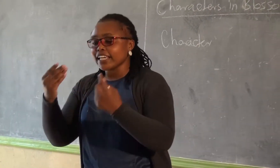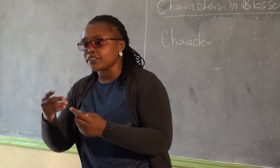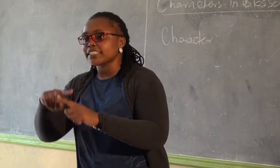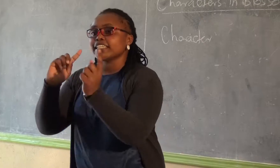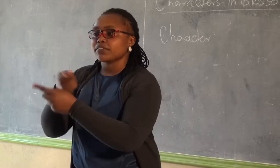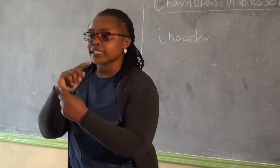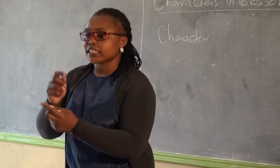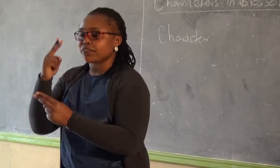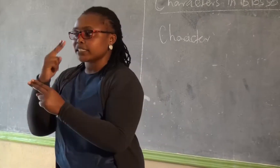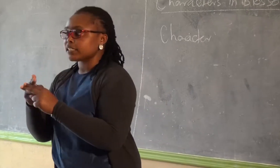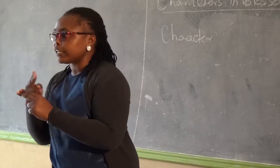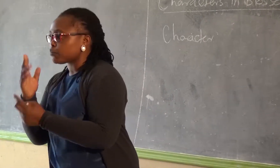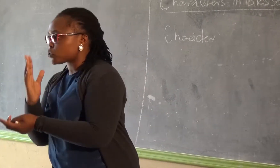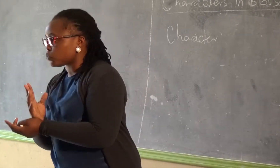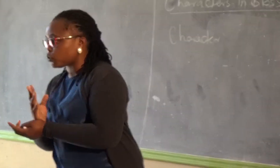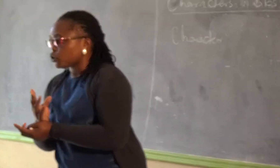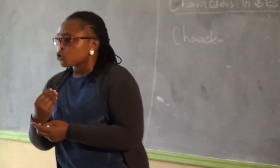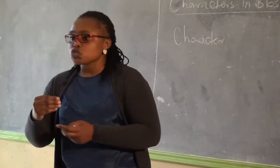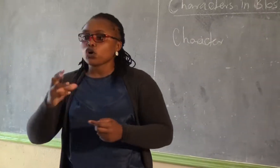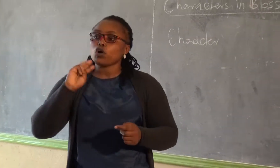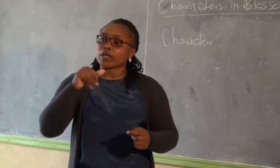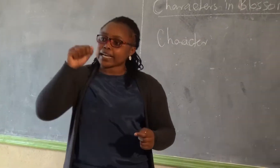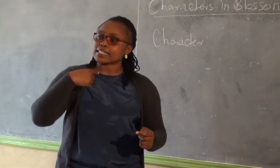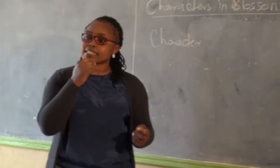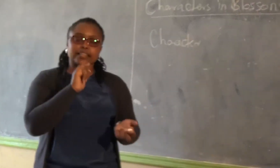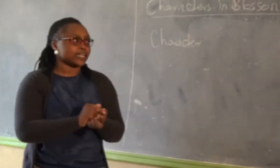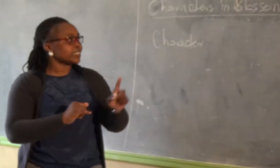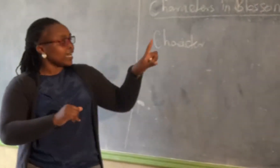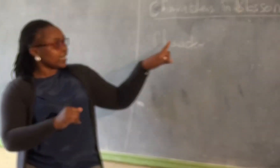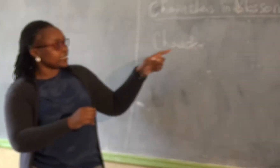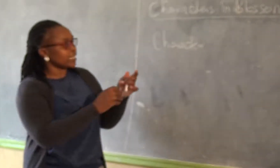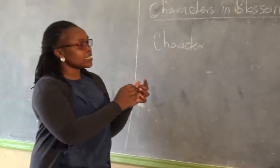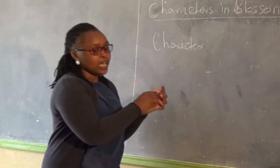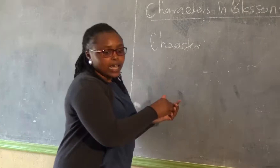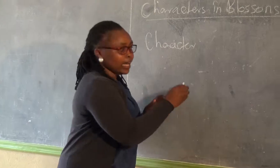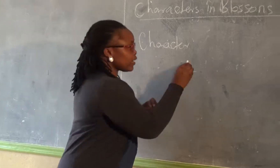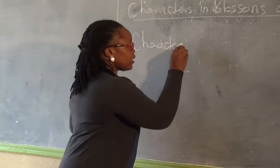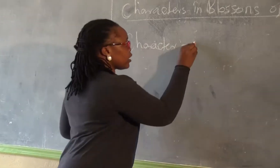gives different names too. So we can say that characters are